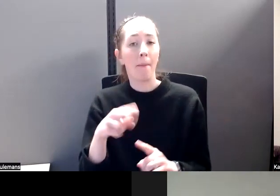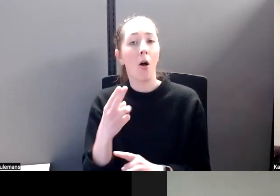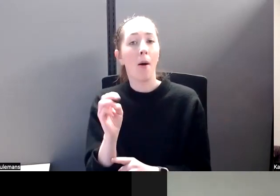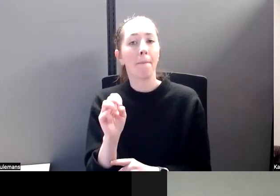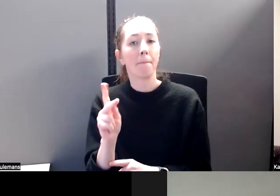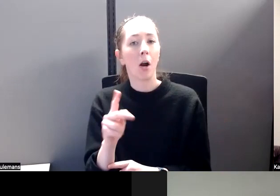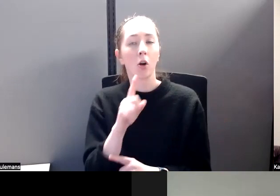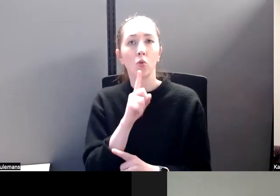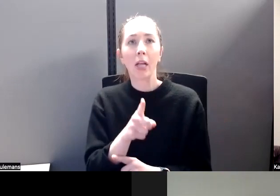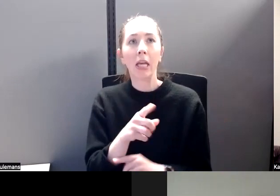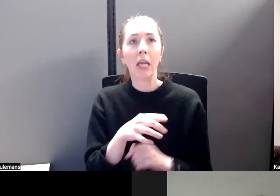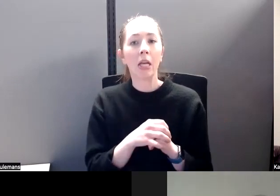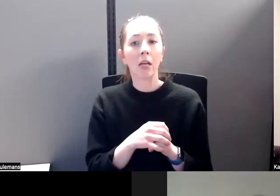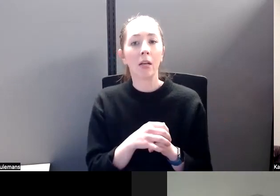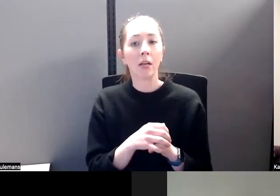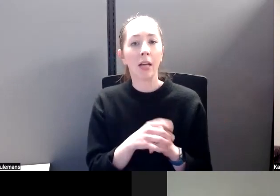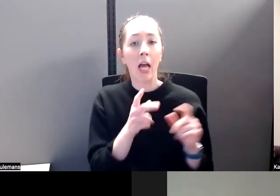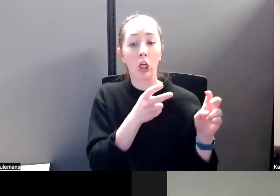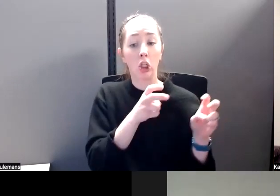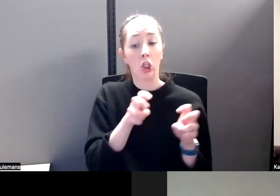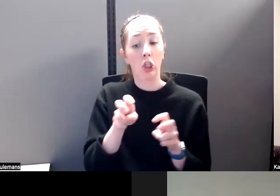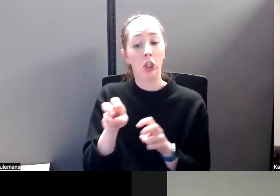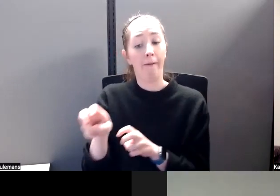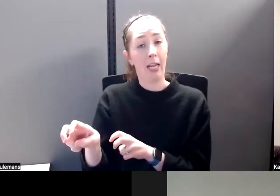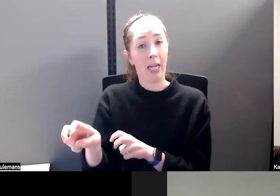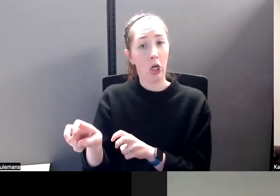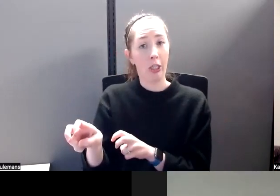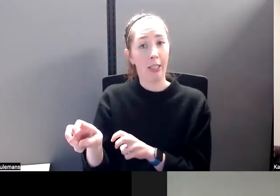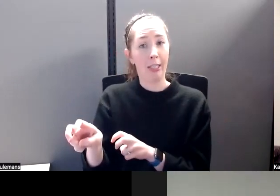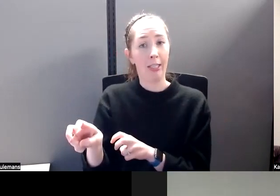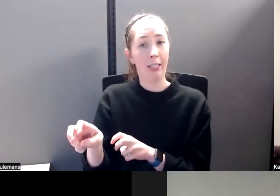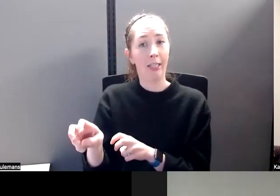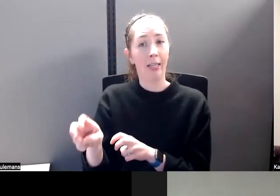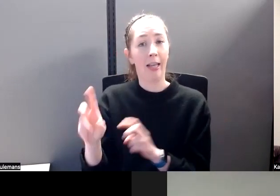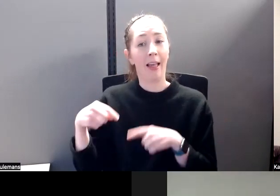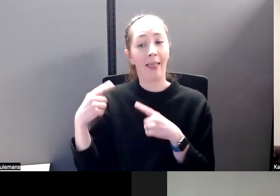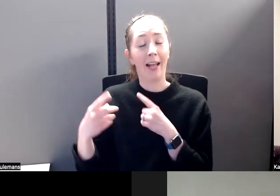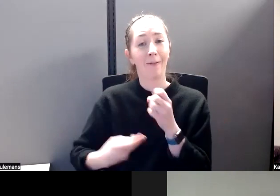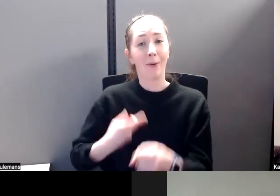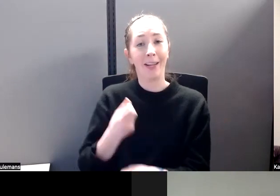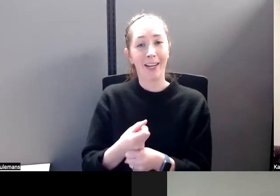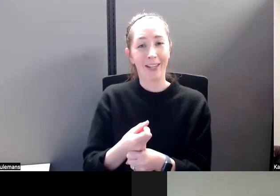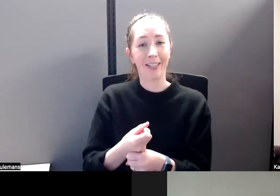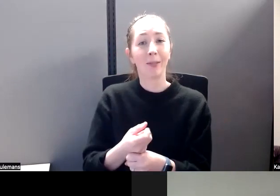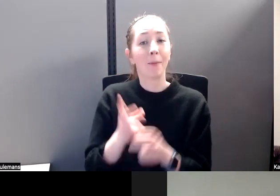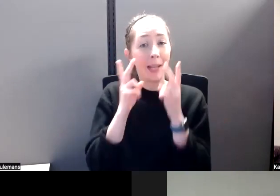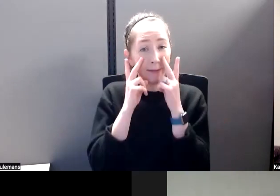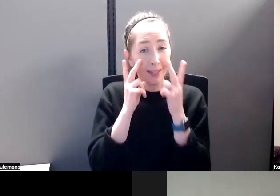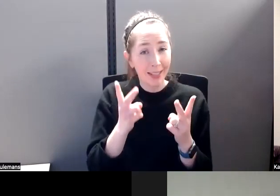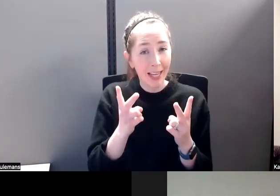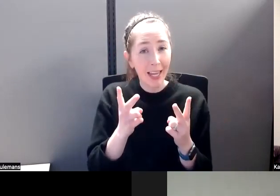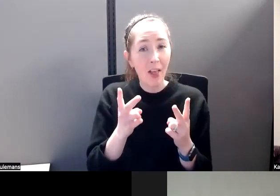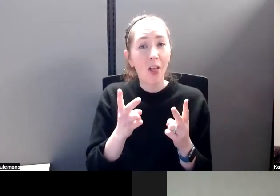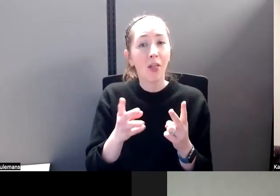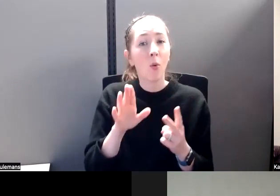has really shifted gears in the last couple of years, right? We've seen it. They've really